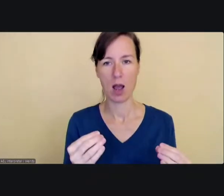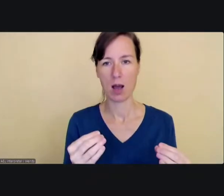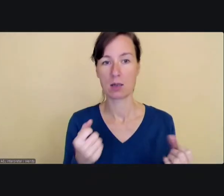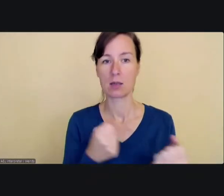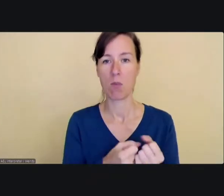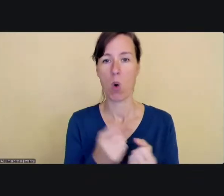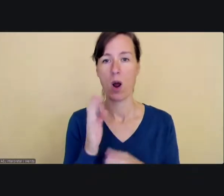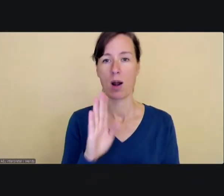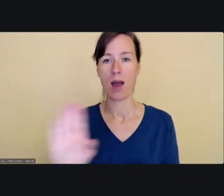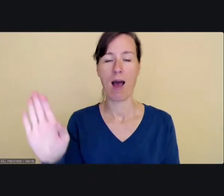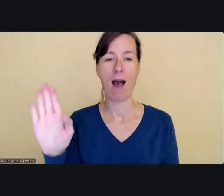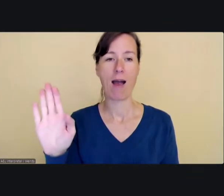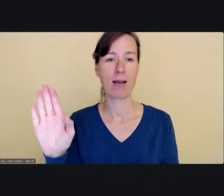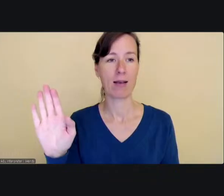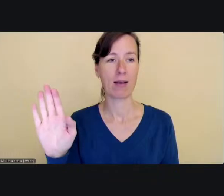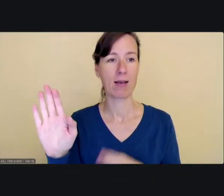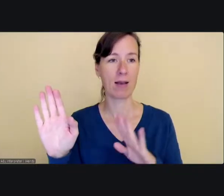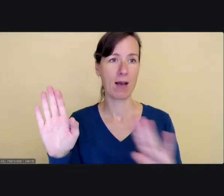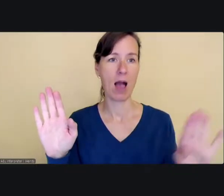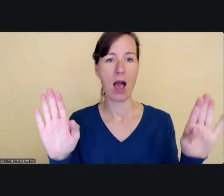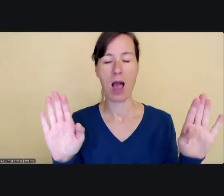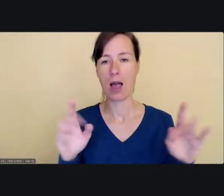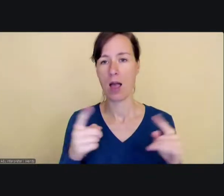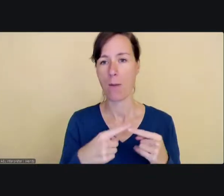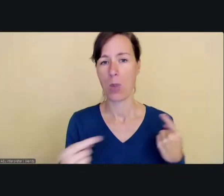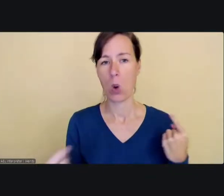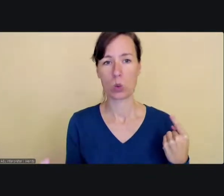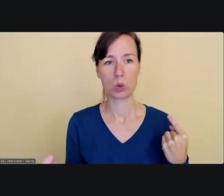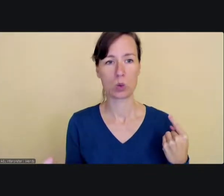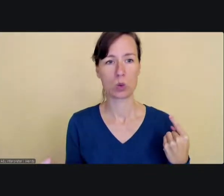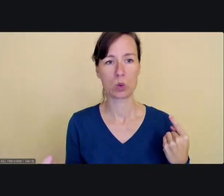aye. Aye. Any opposed?